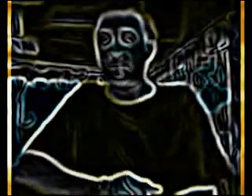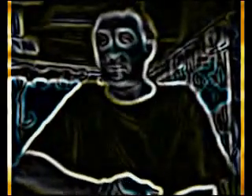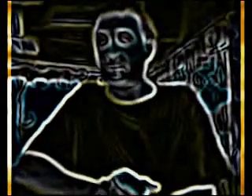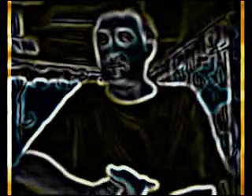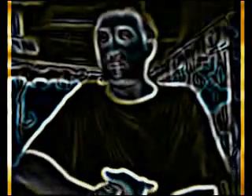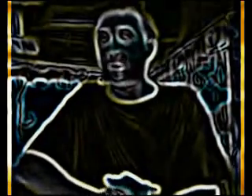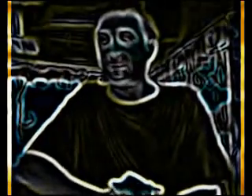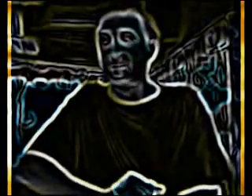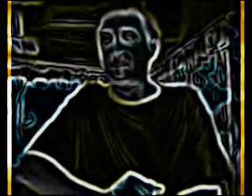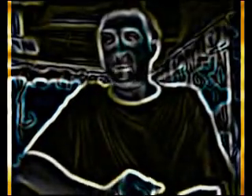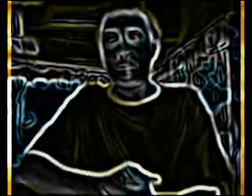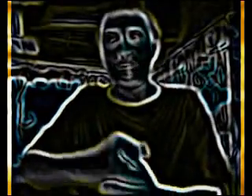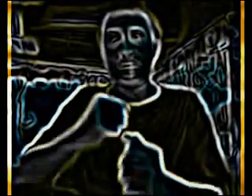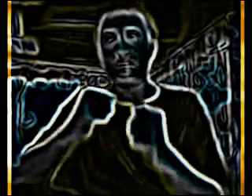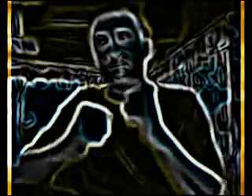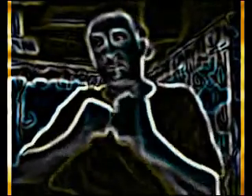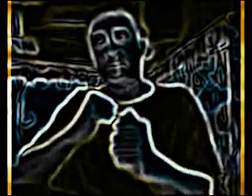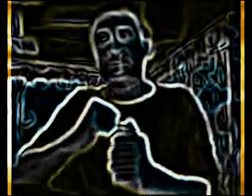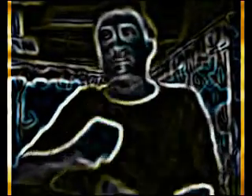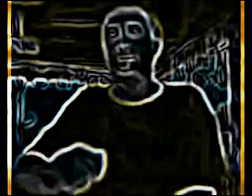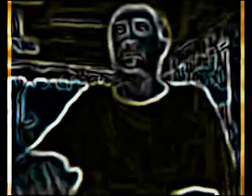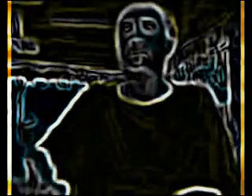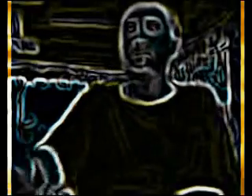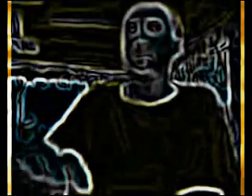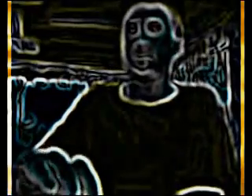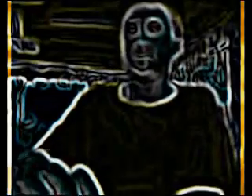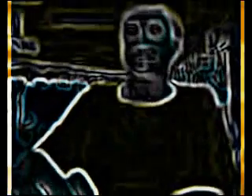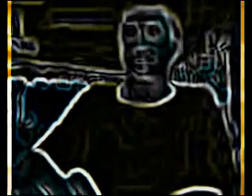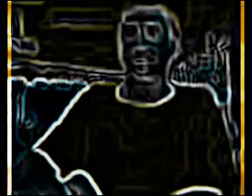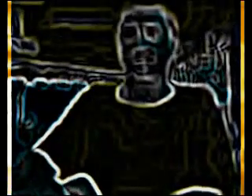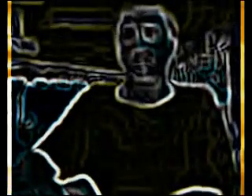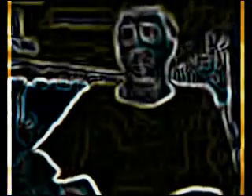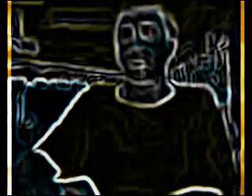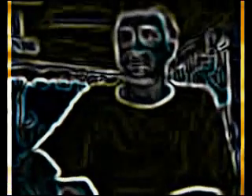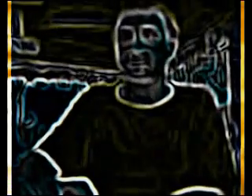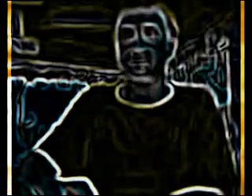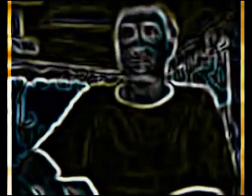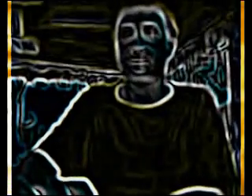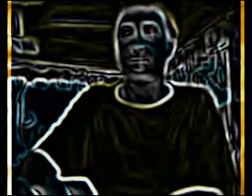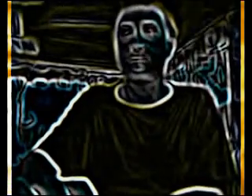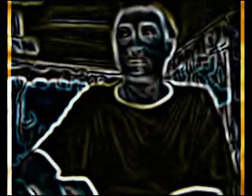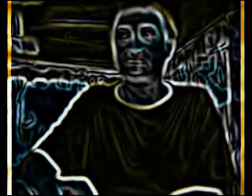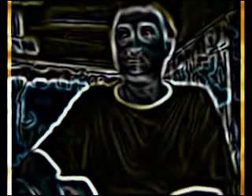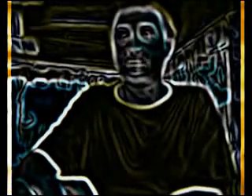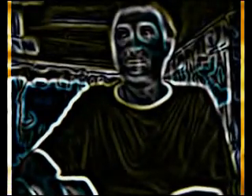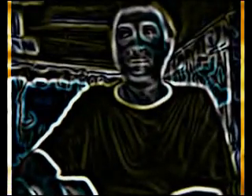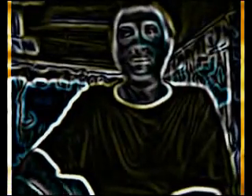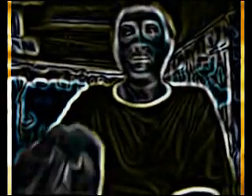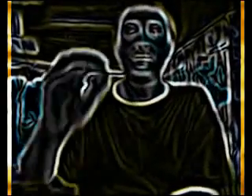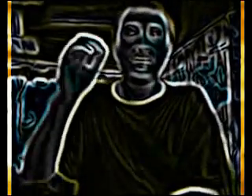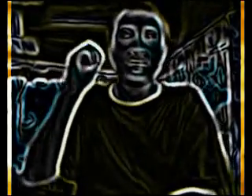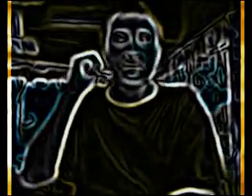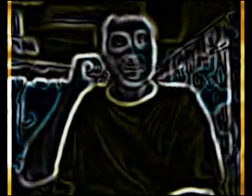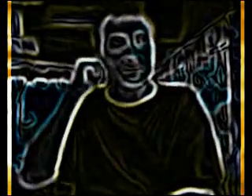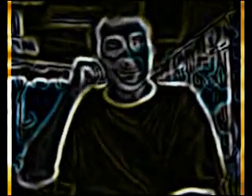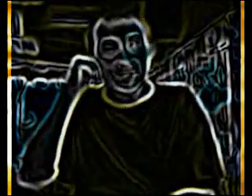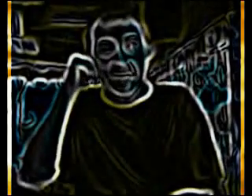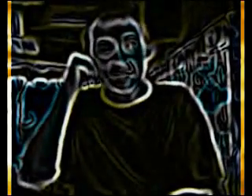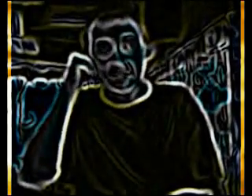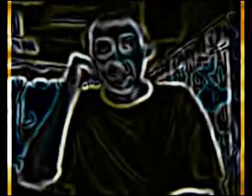fucking Rocky Balboa figure in Kentucky Democratic politics, if there ever was one, his tenacity